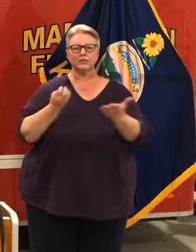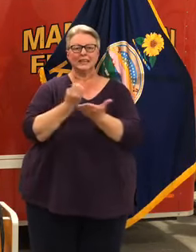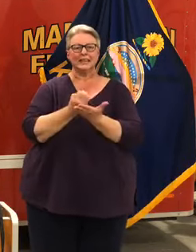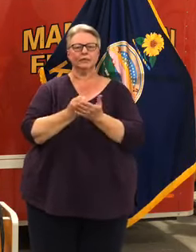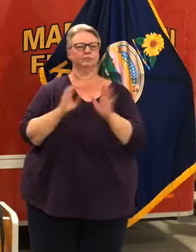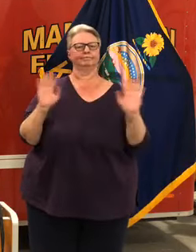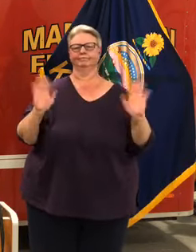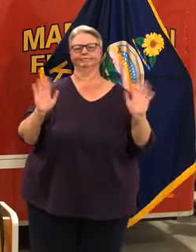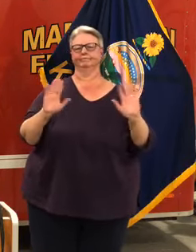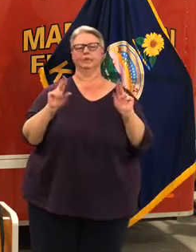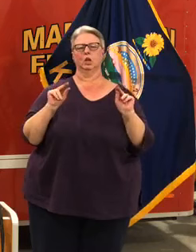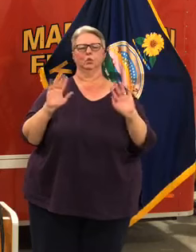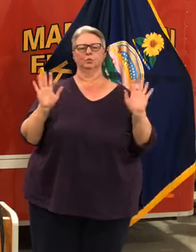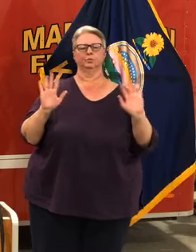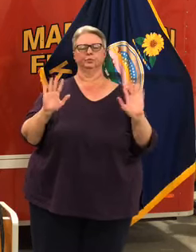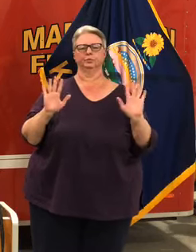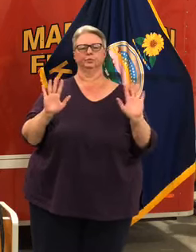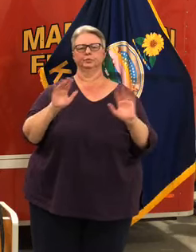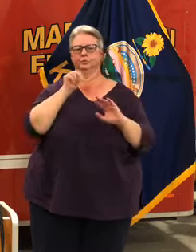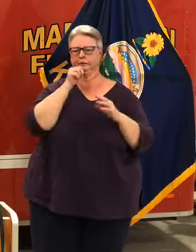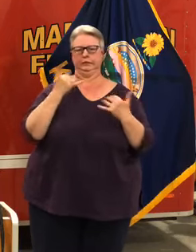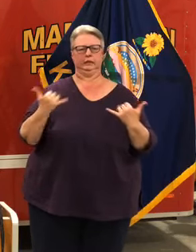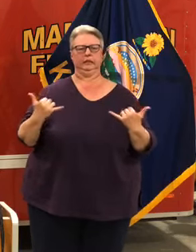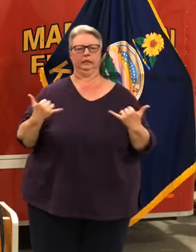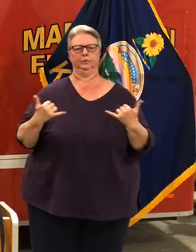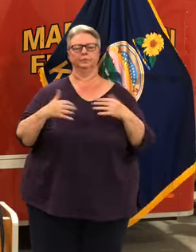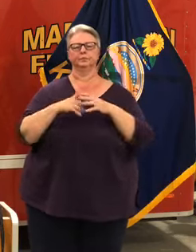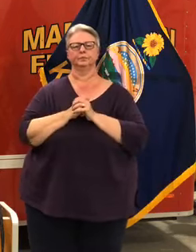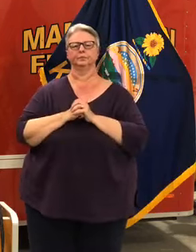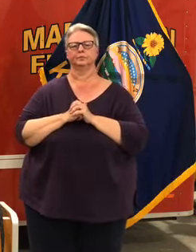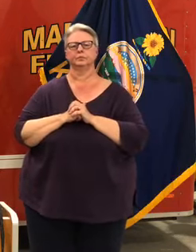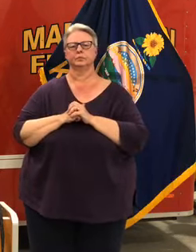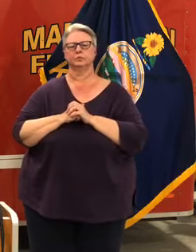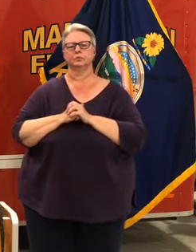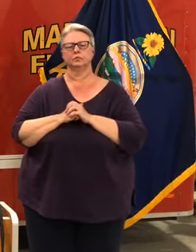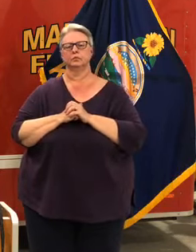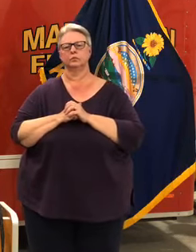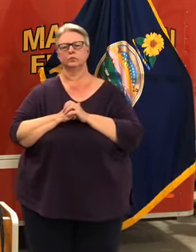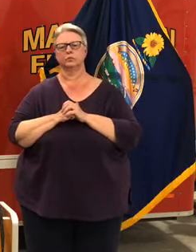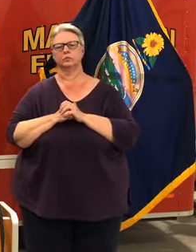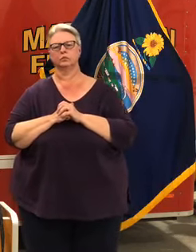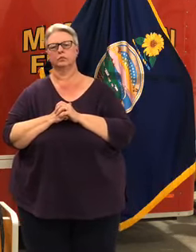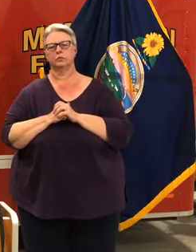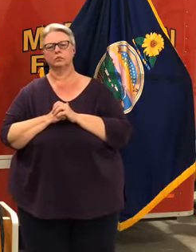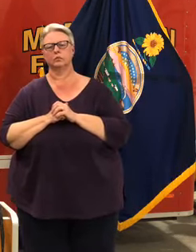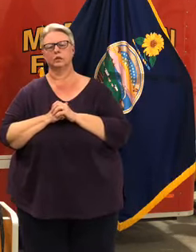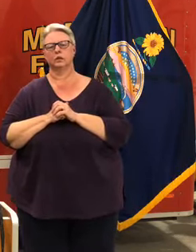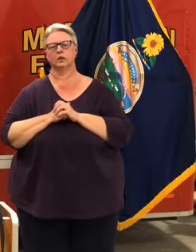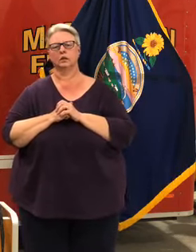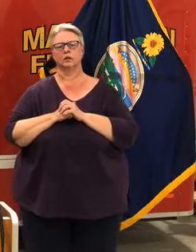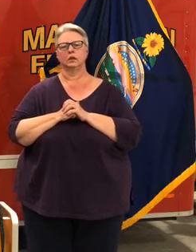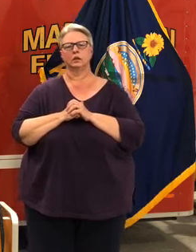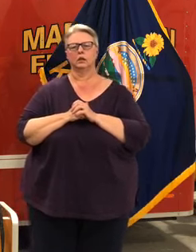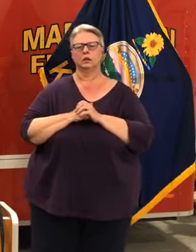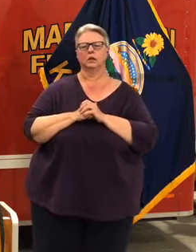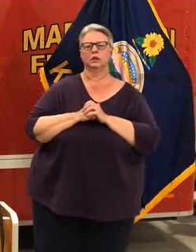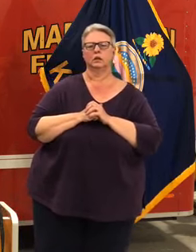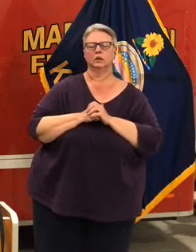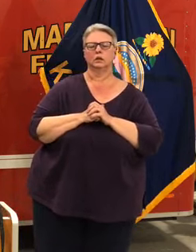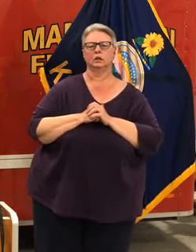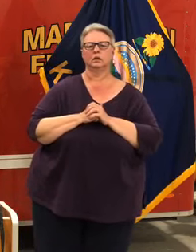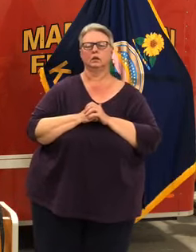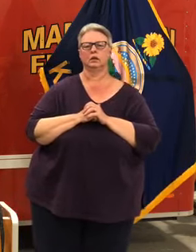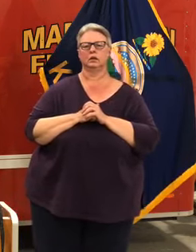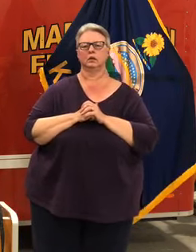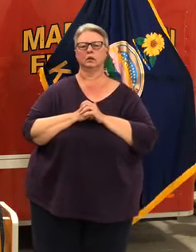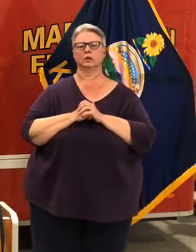and we'll continue to make our contacts. I have a question questions about businesses that are open and closed and